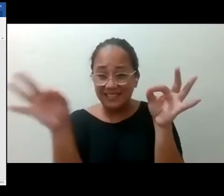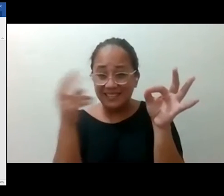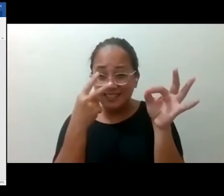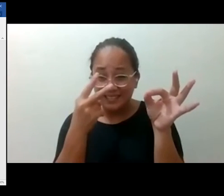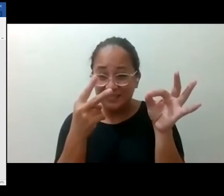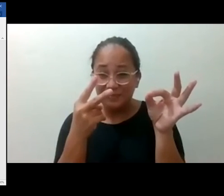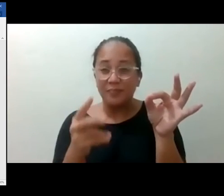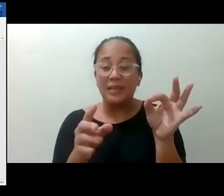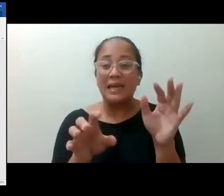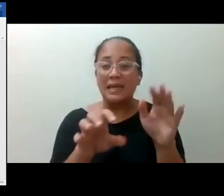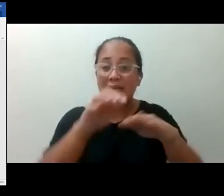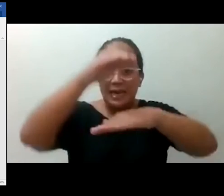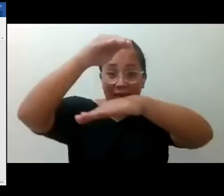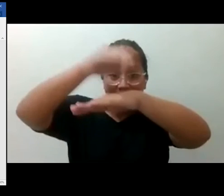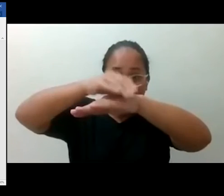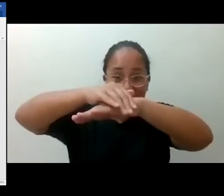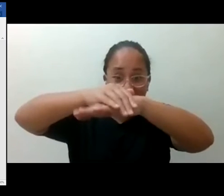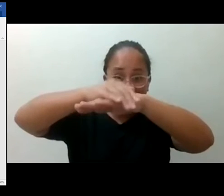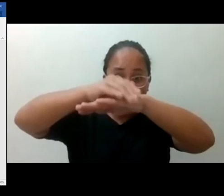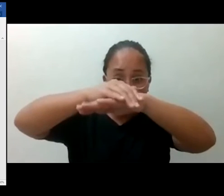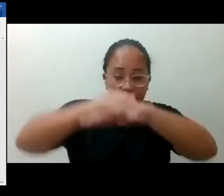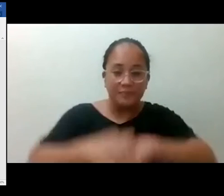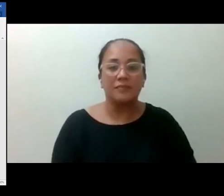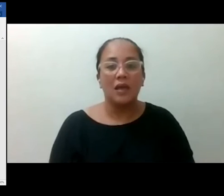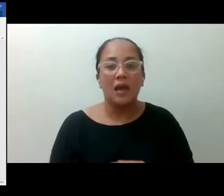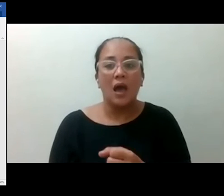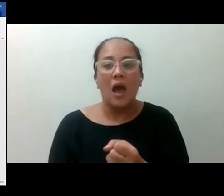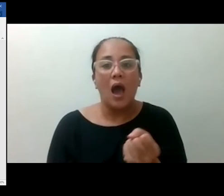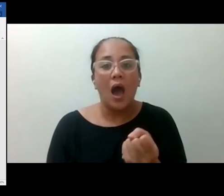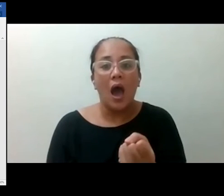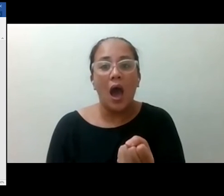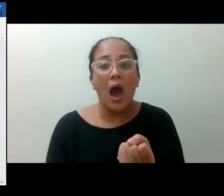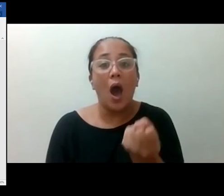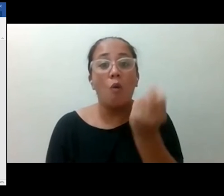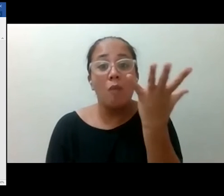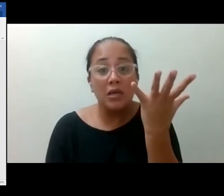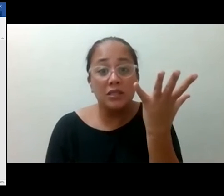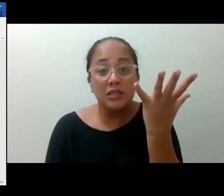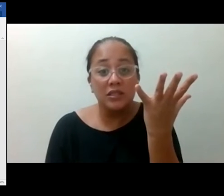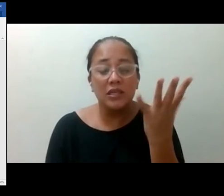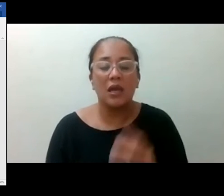Okay, the English sentence is, how much does Woody teach?